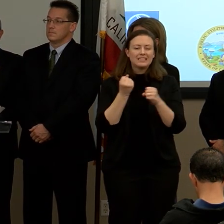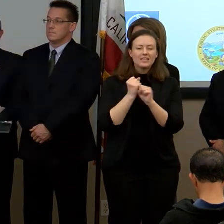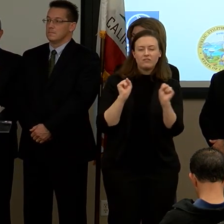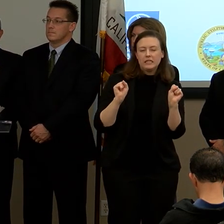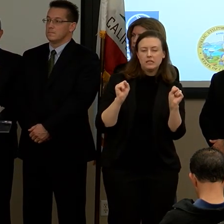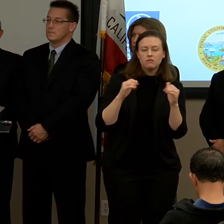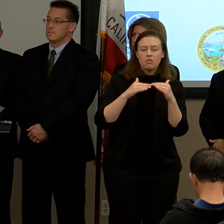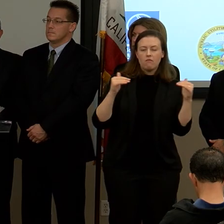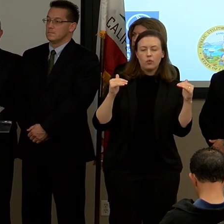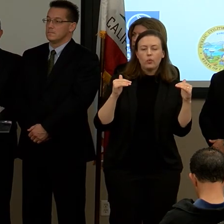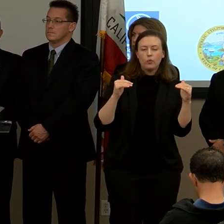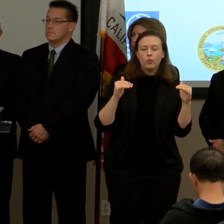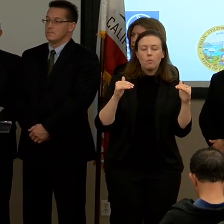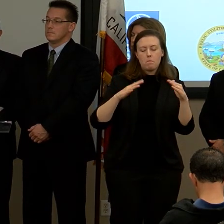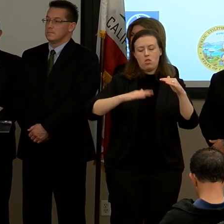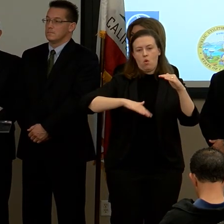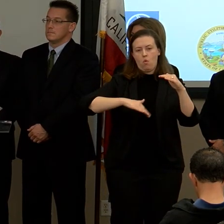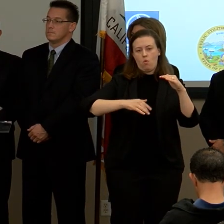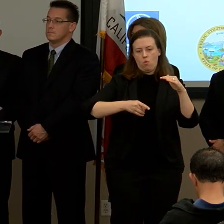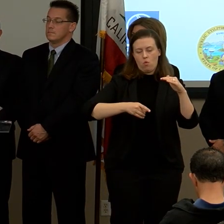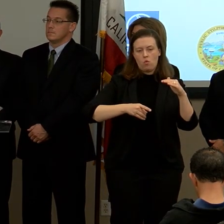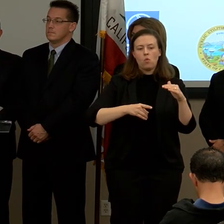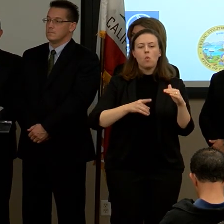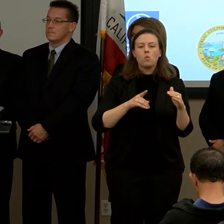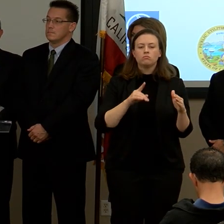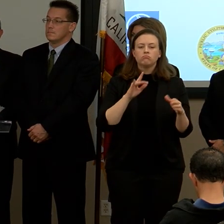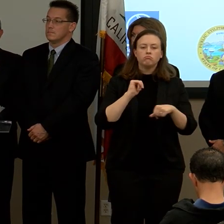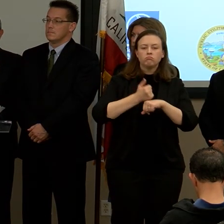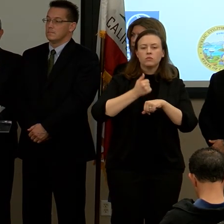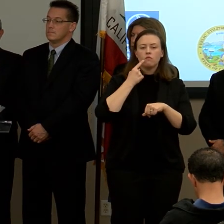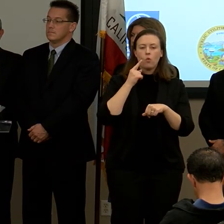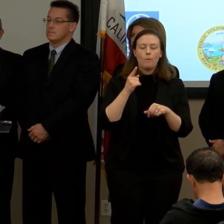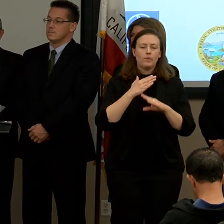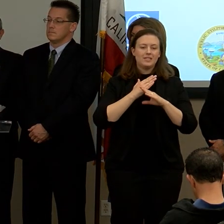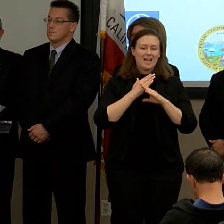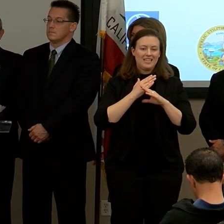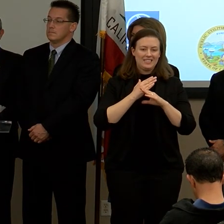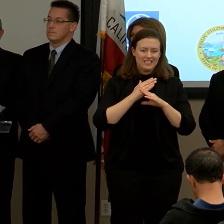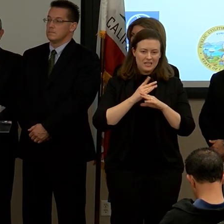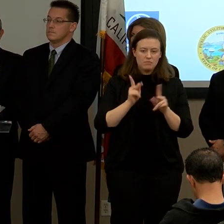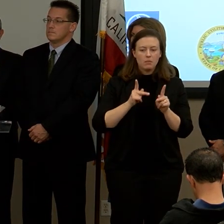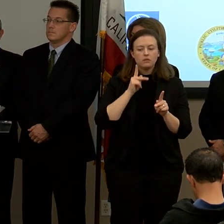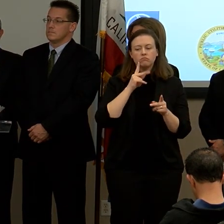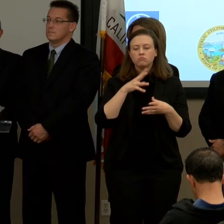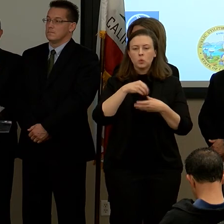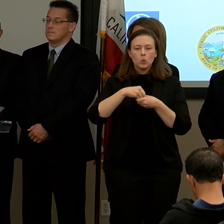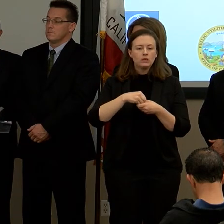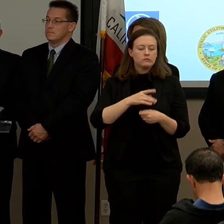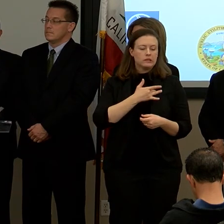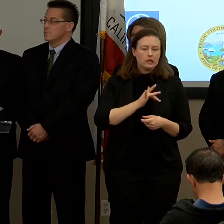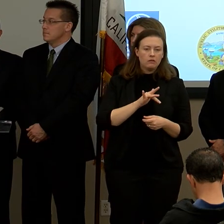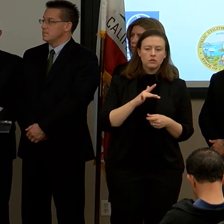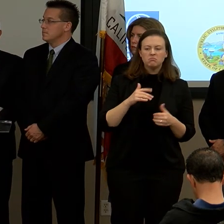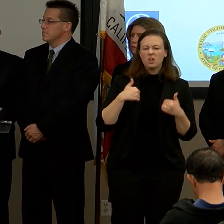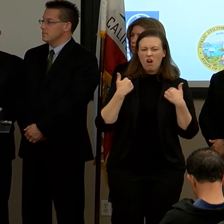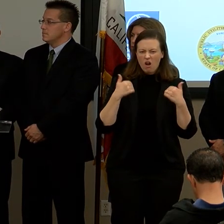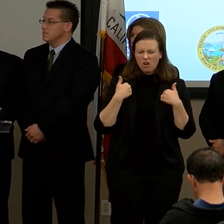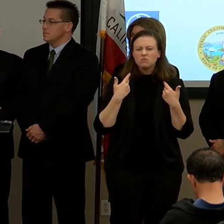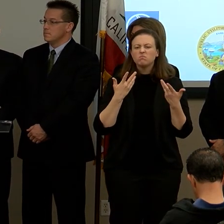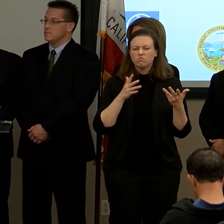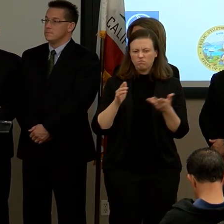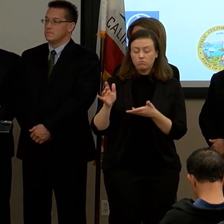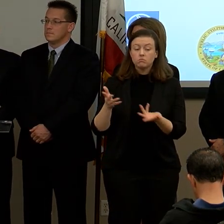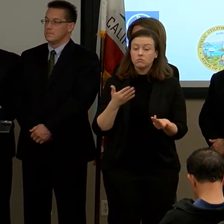benchmarks, and they're designed to protect the general public, including sensitive individuals such as children. So that's good